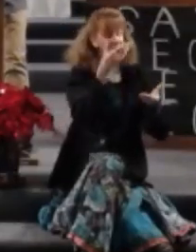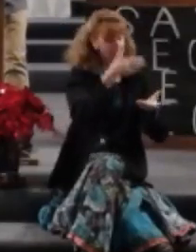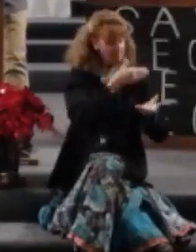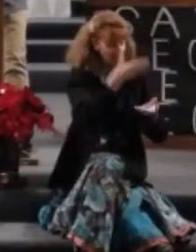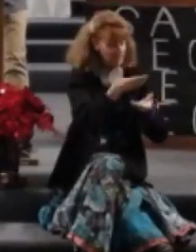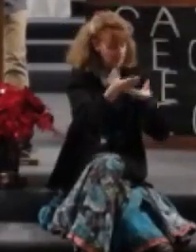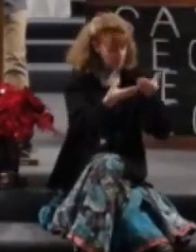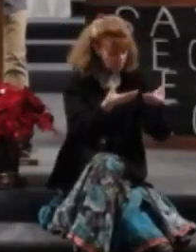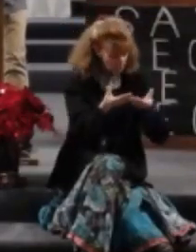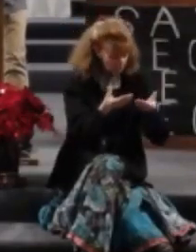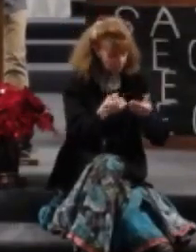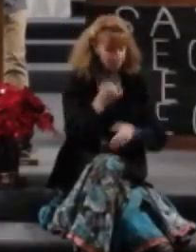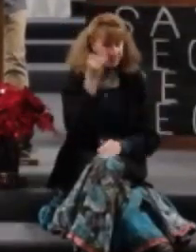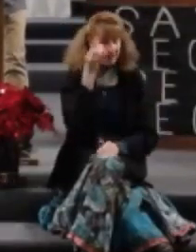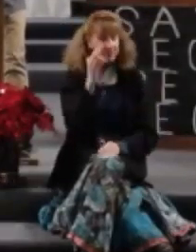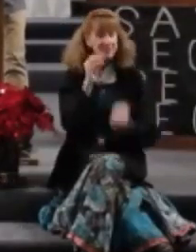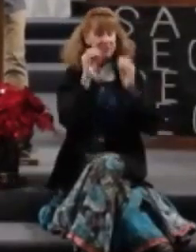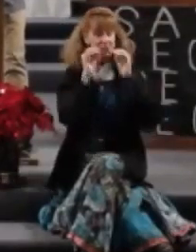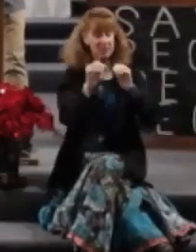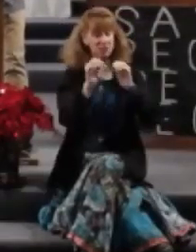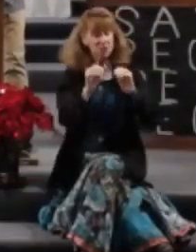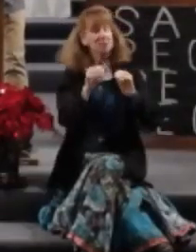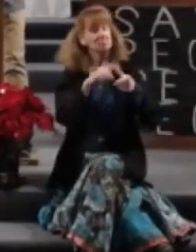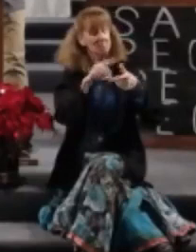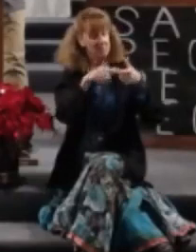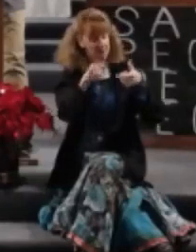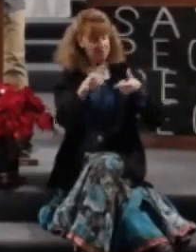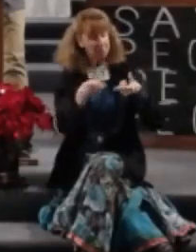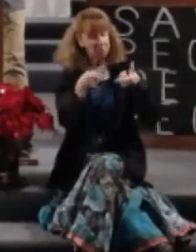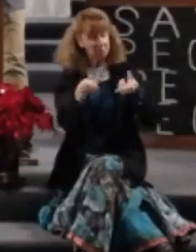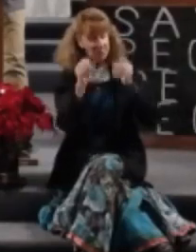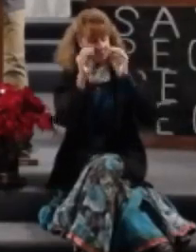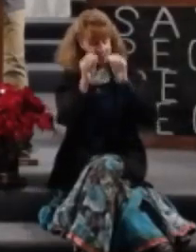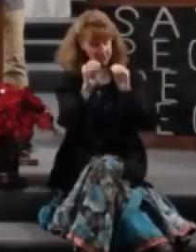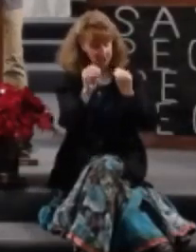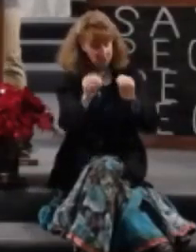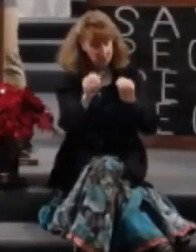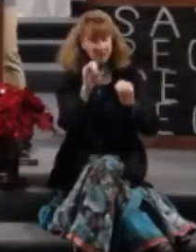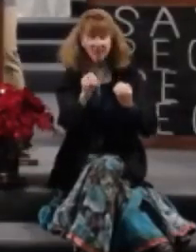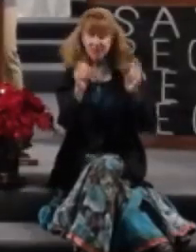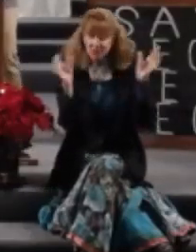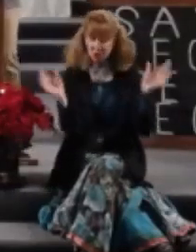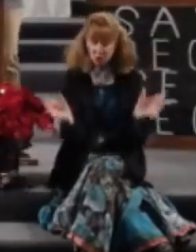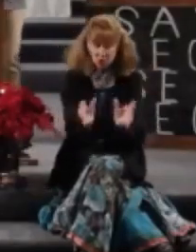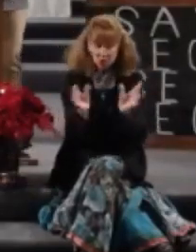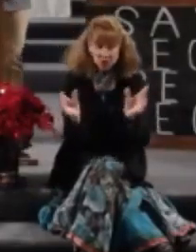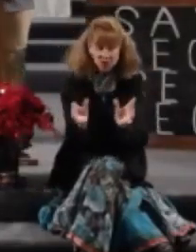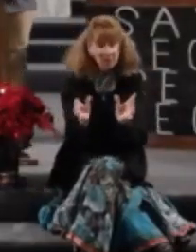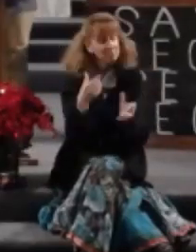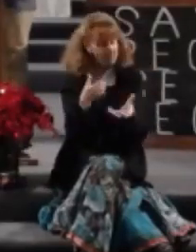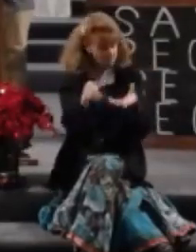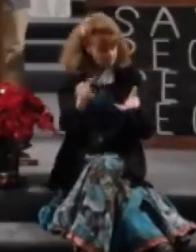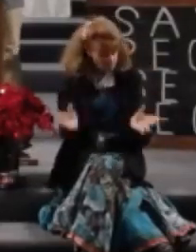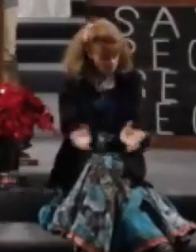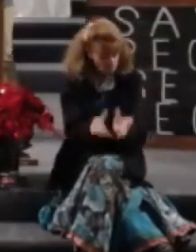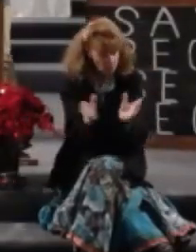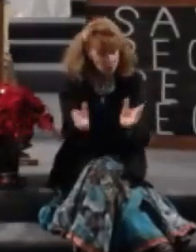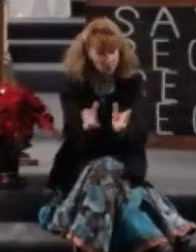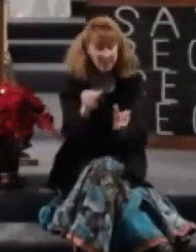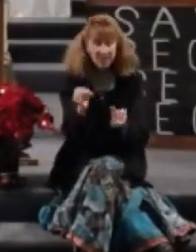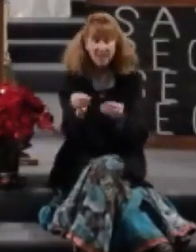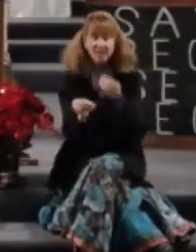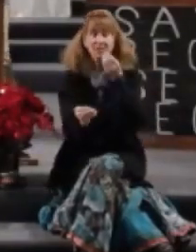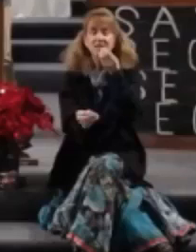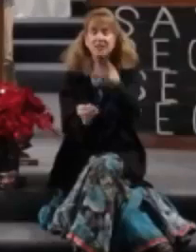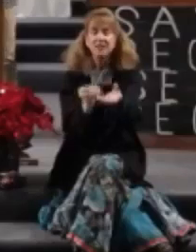it is teaching, then teach. If it is to encourage, then give encouragement. If it is giving, then give generously. If it is to lead,